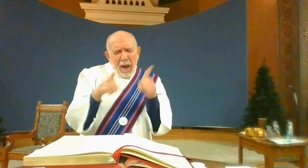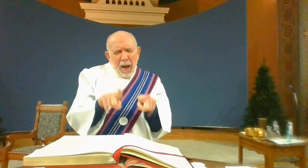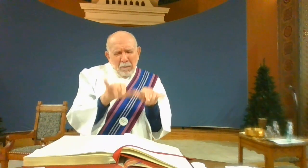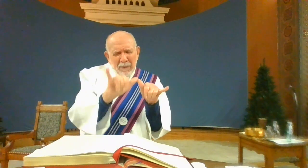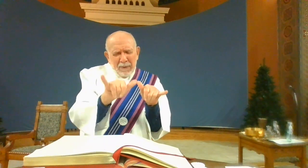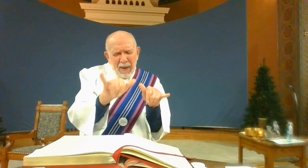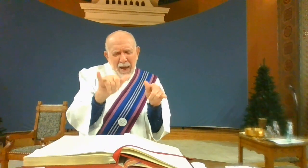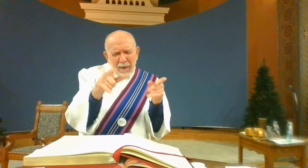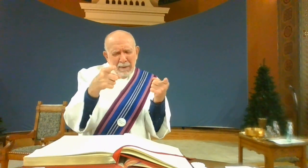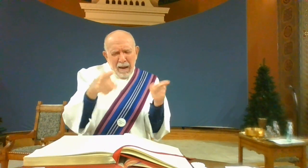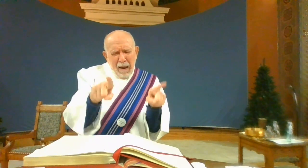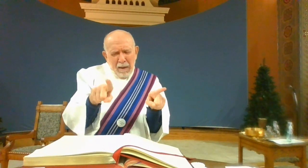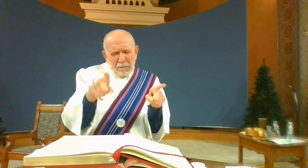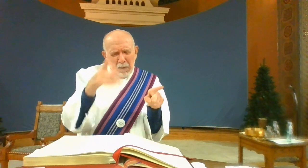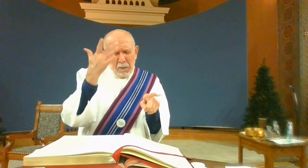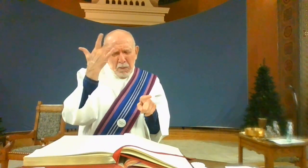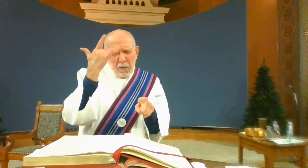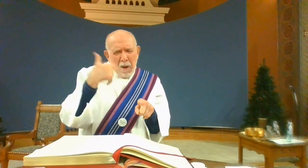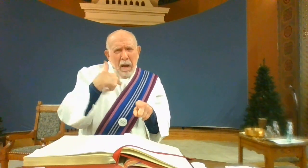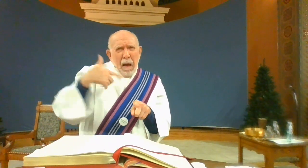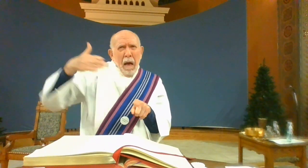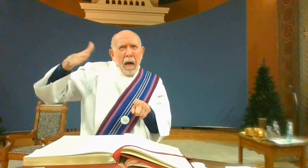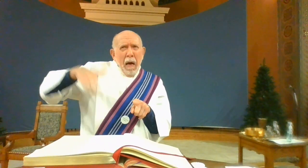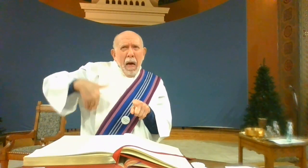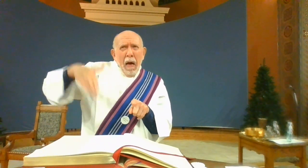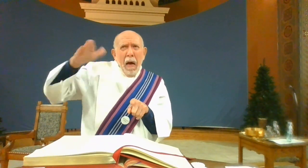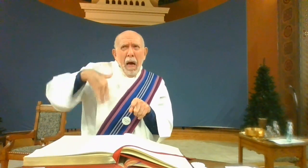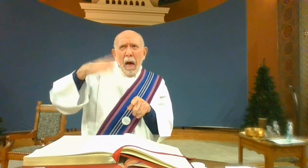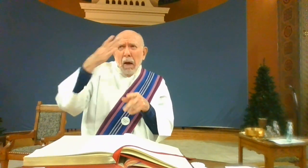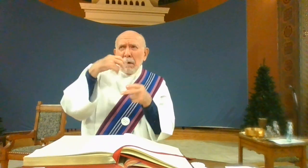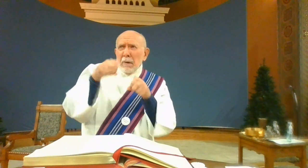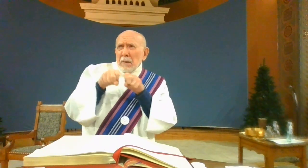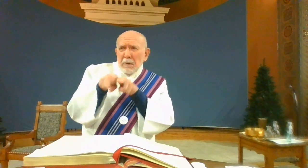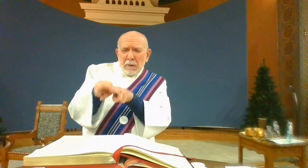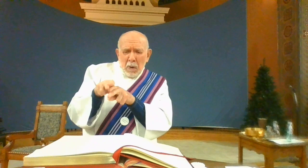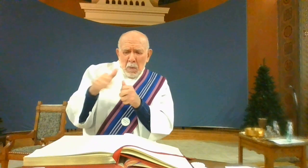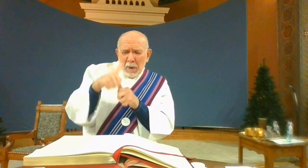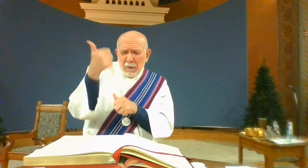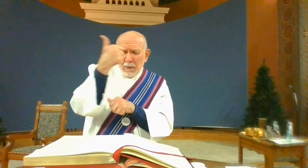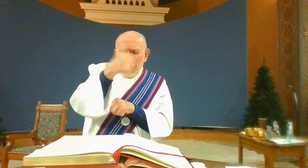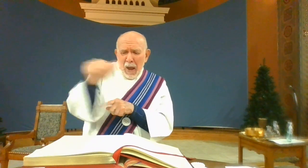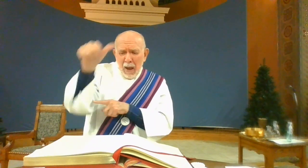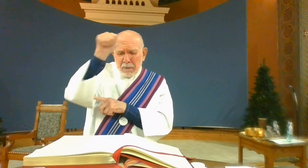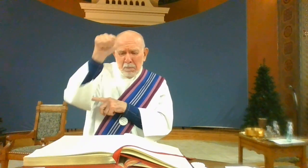How can this be, since I have no relations with a man?